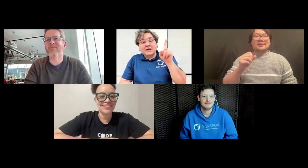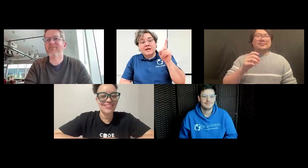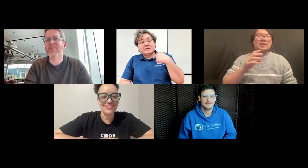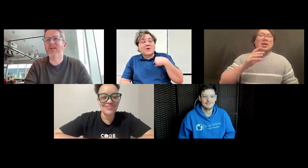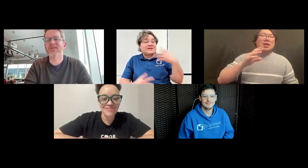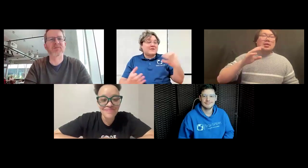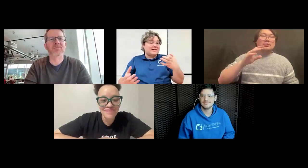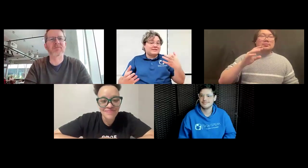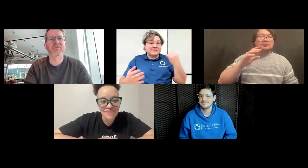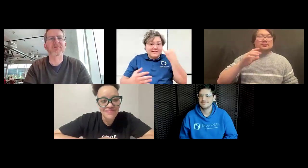that.